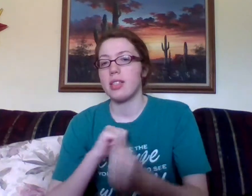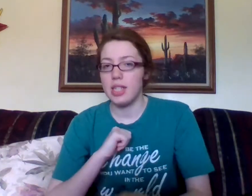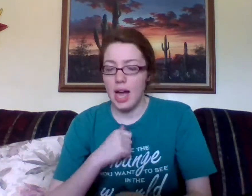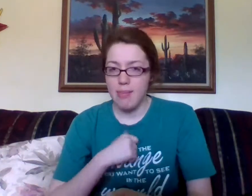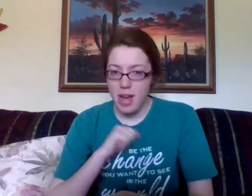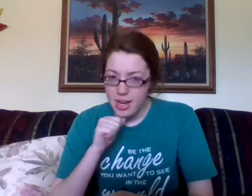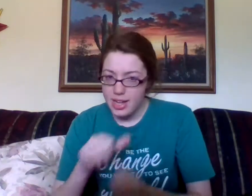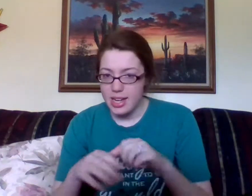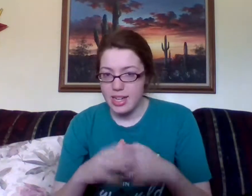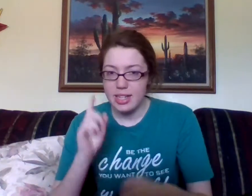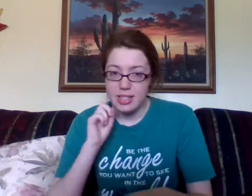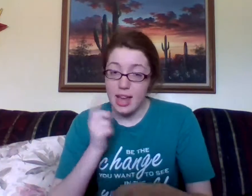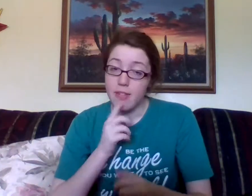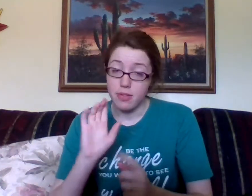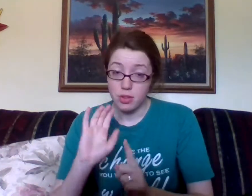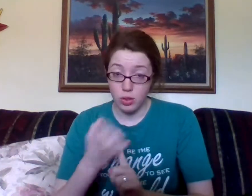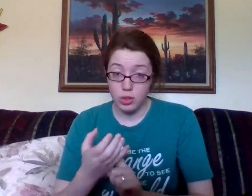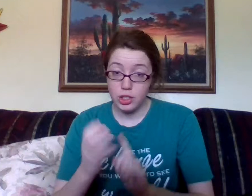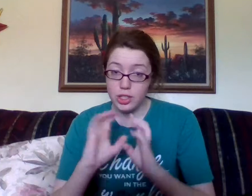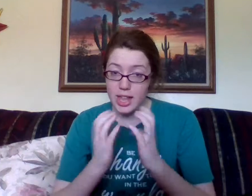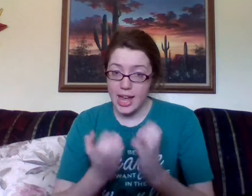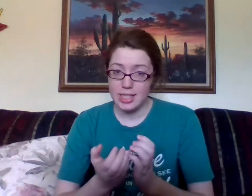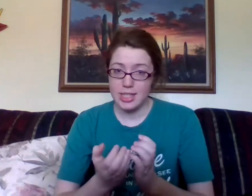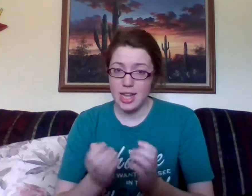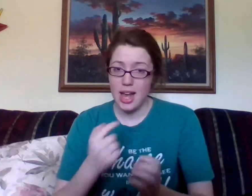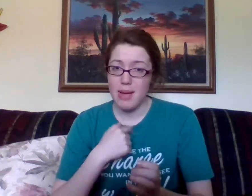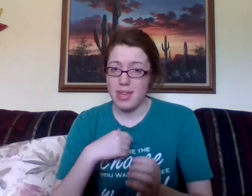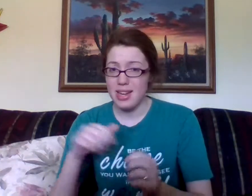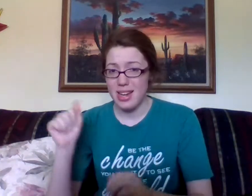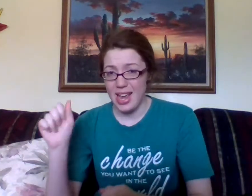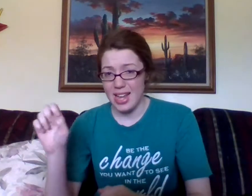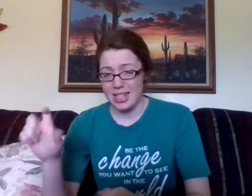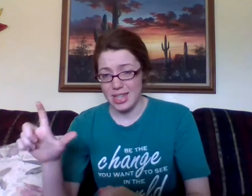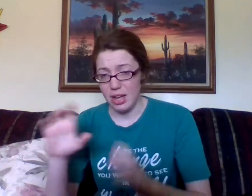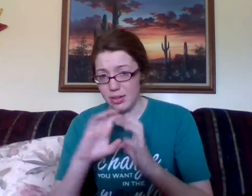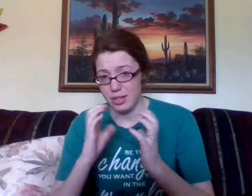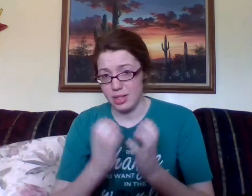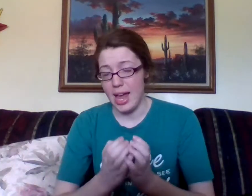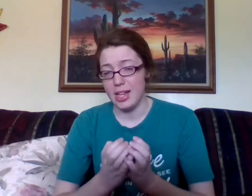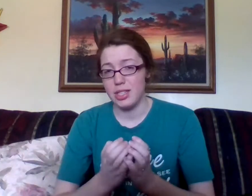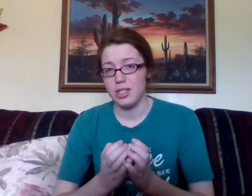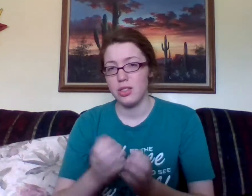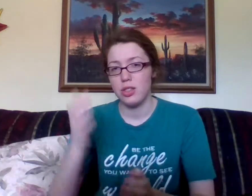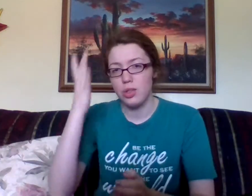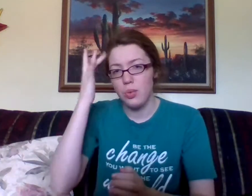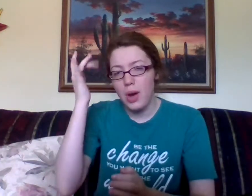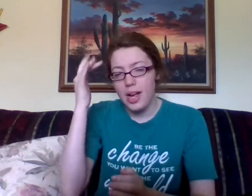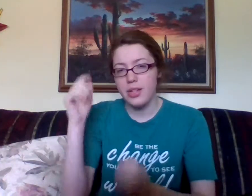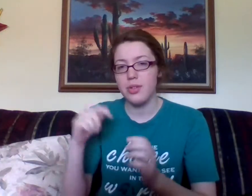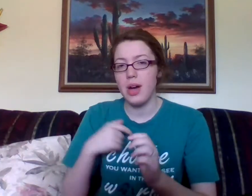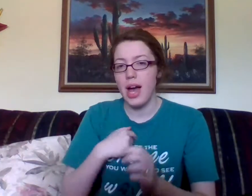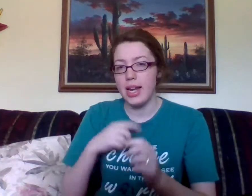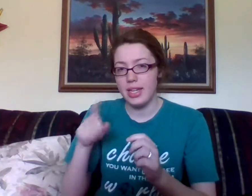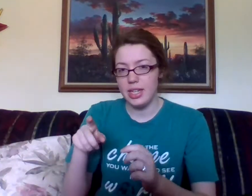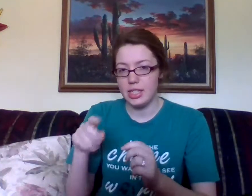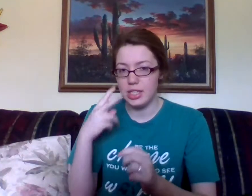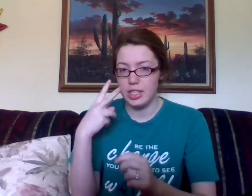See, I'm not in deaf culture class. I'm in ASL class. So why do I need to